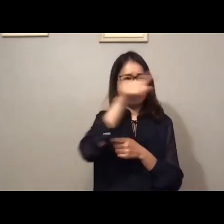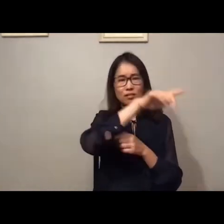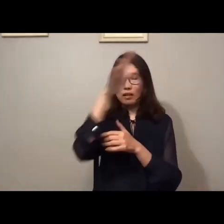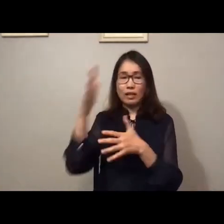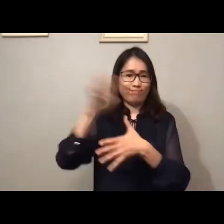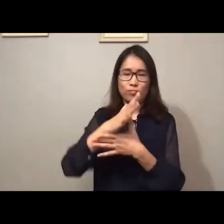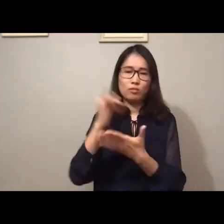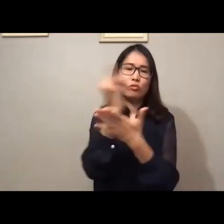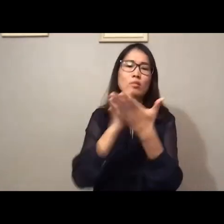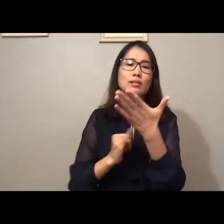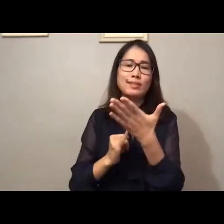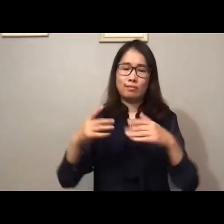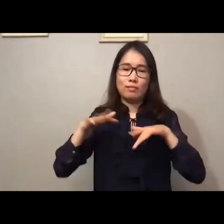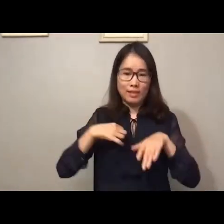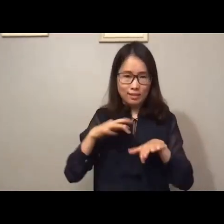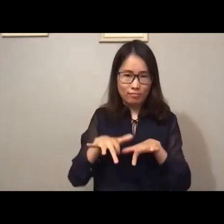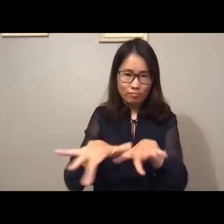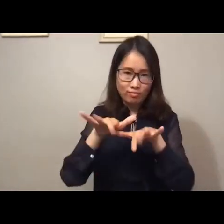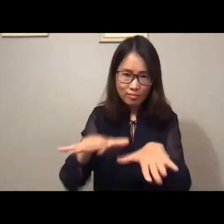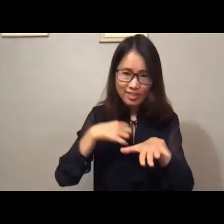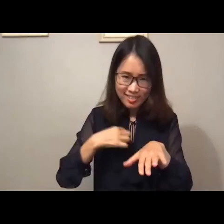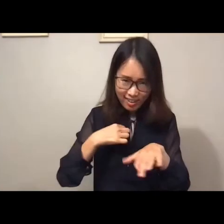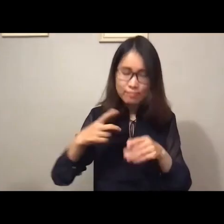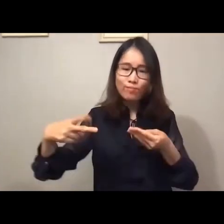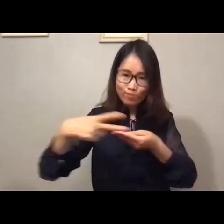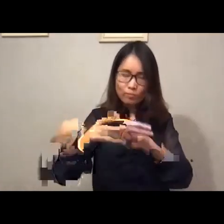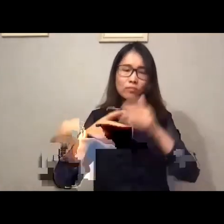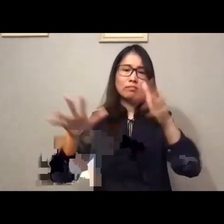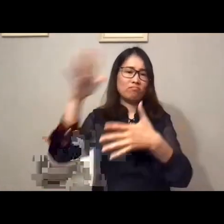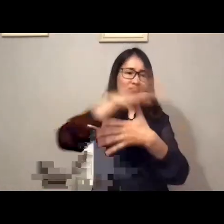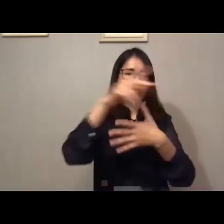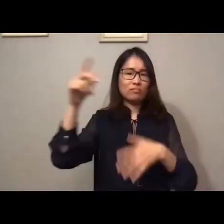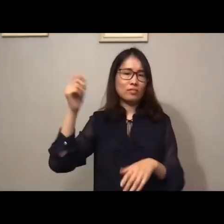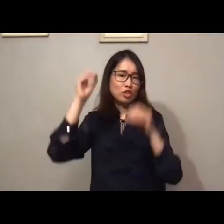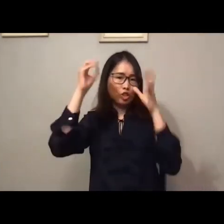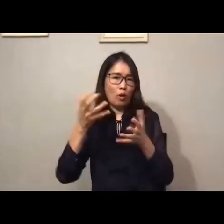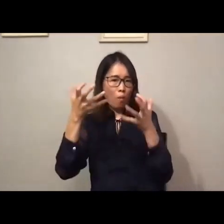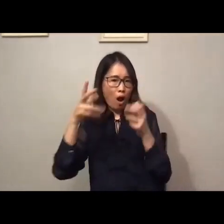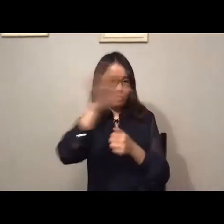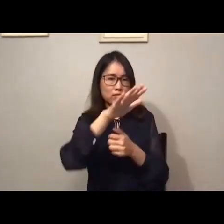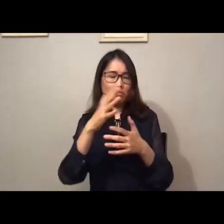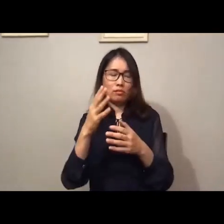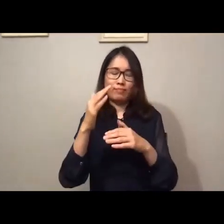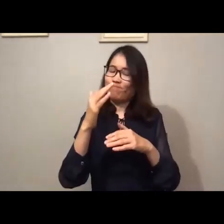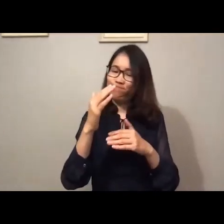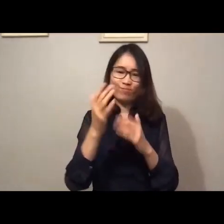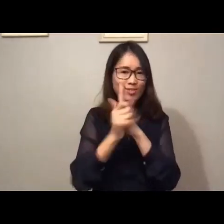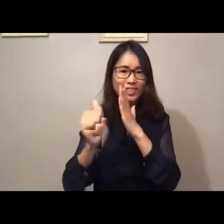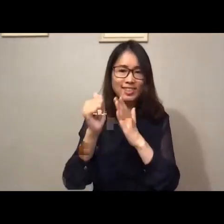So I enjoyed Chinese writing and Chinese art and paper